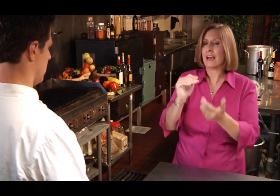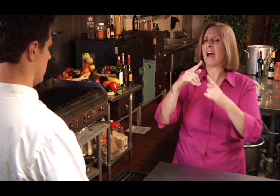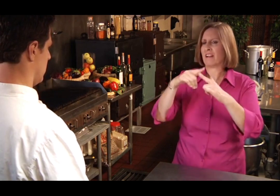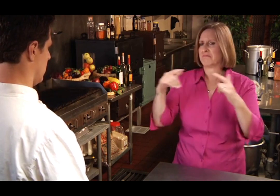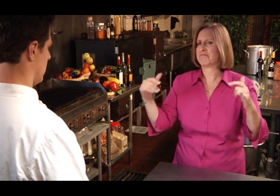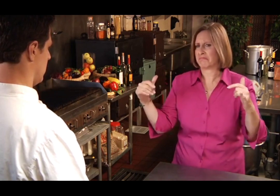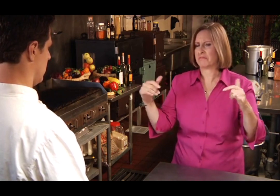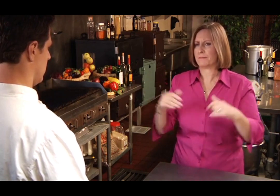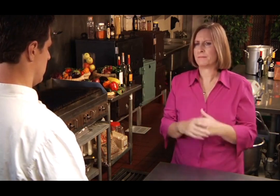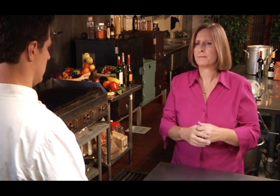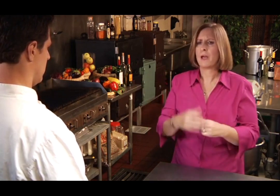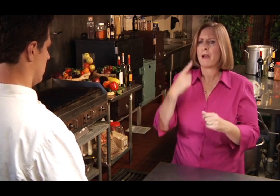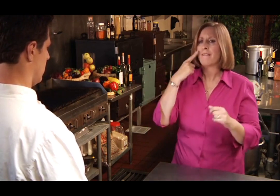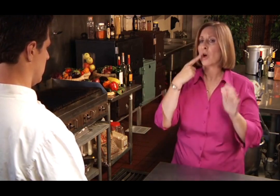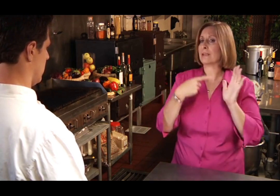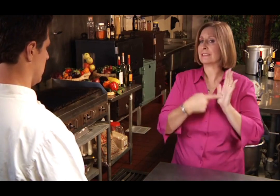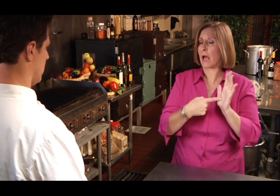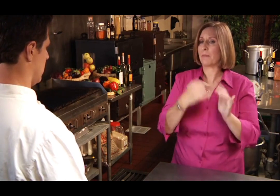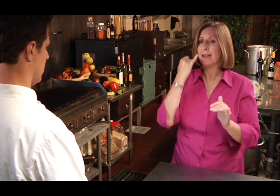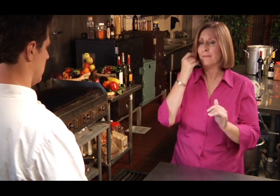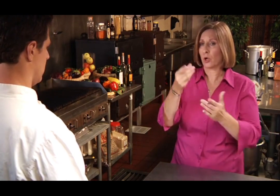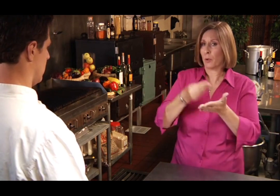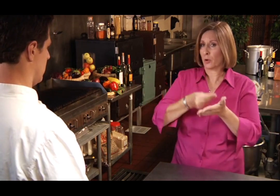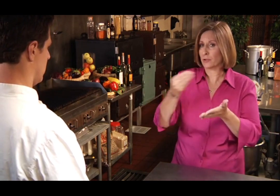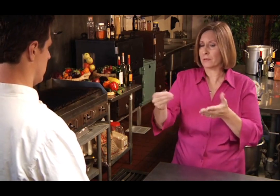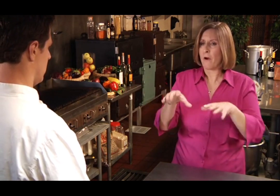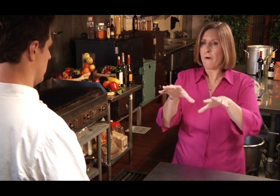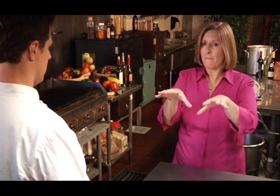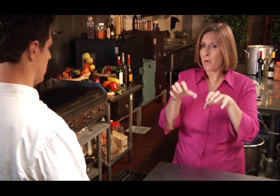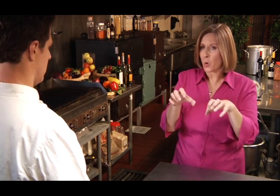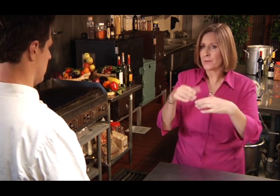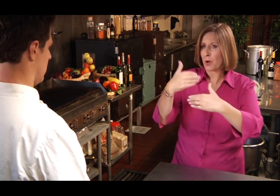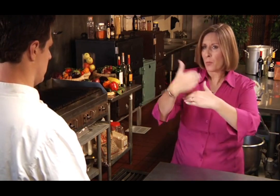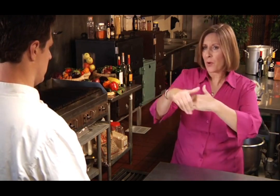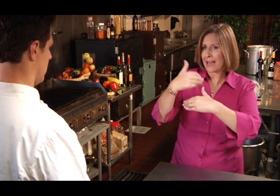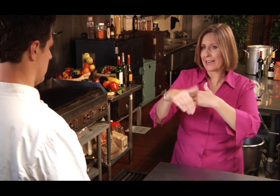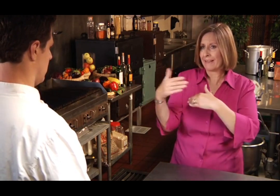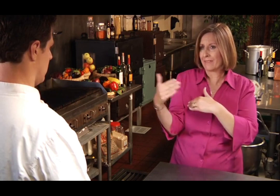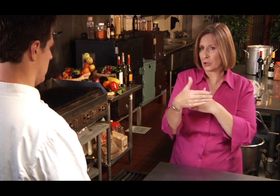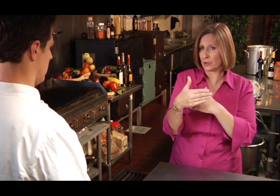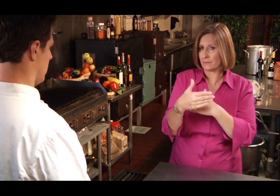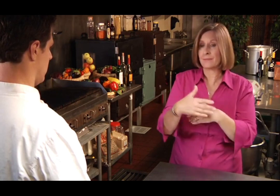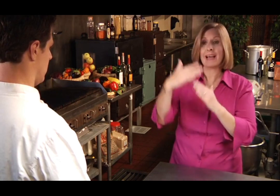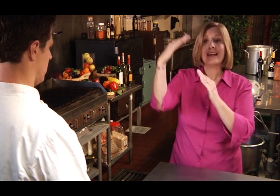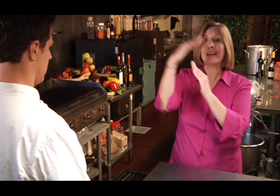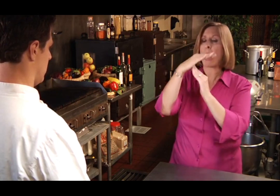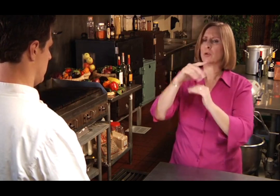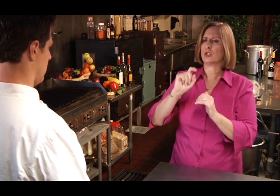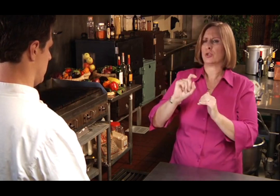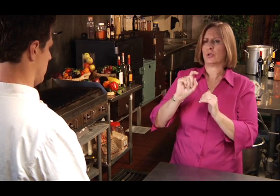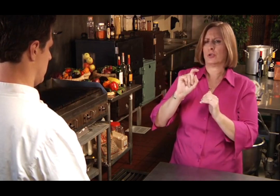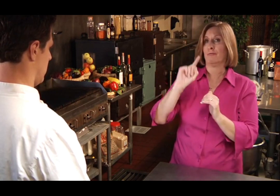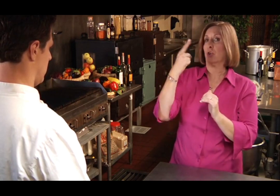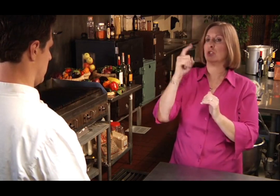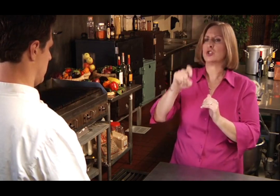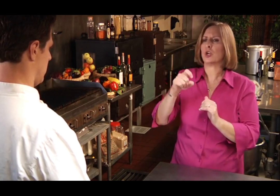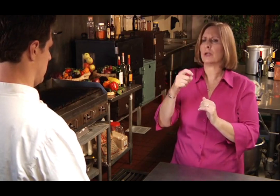etc. For example, if you purchase frozen breaded fish, the first ingredient should be fish,